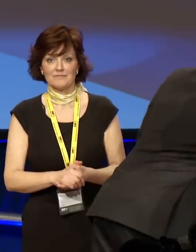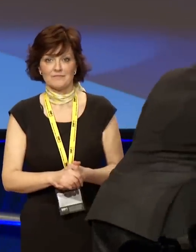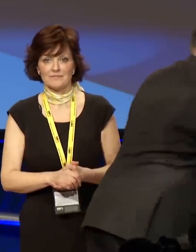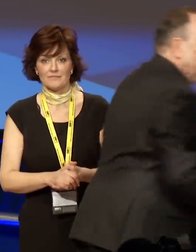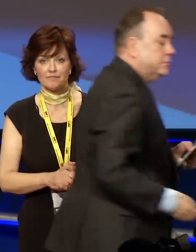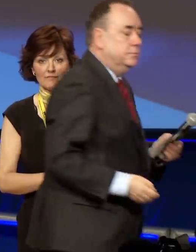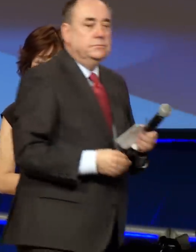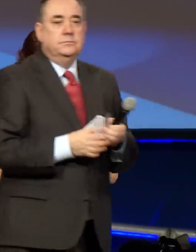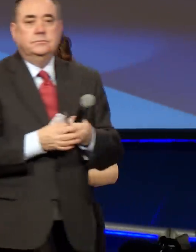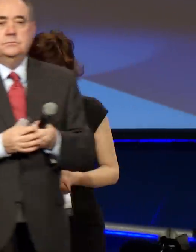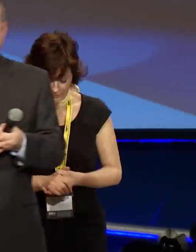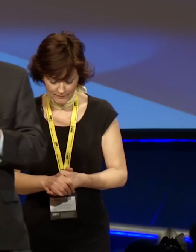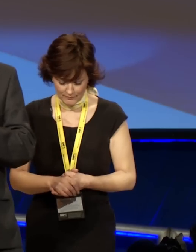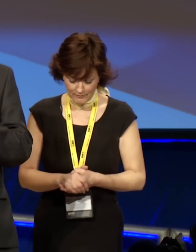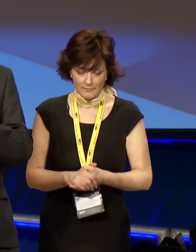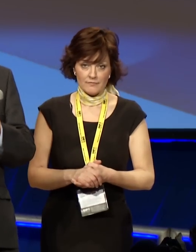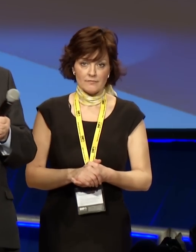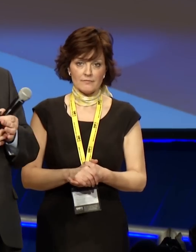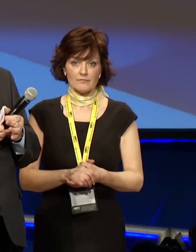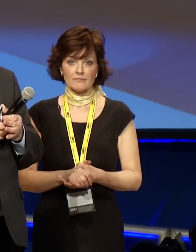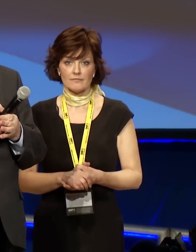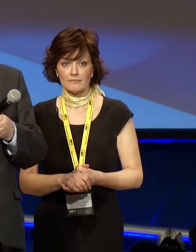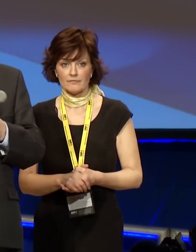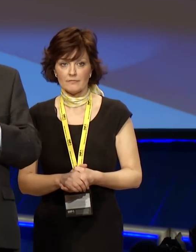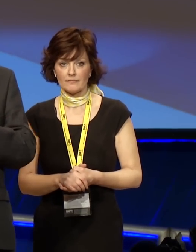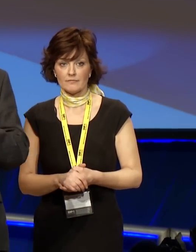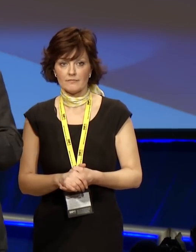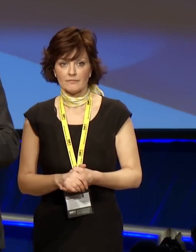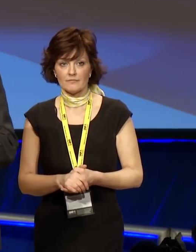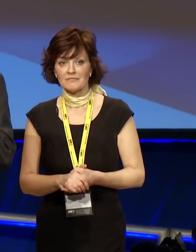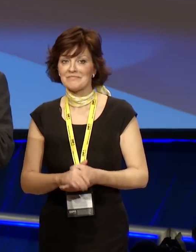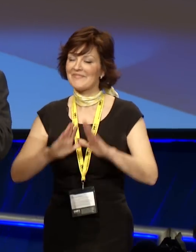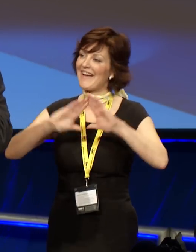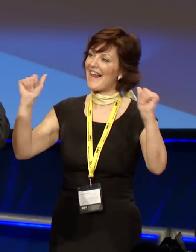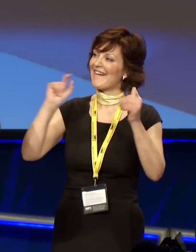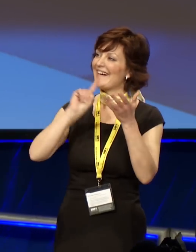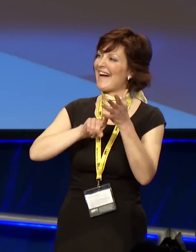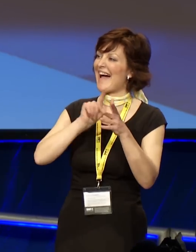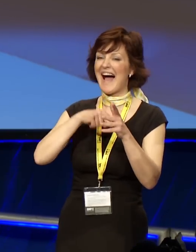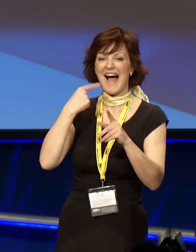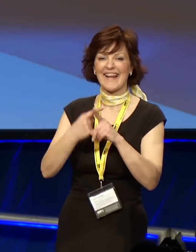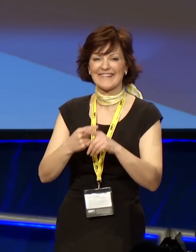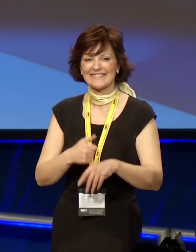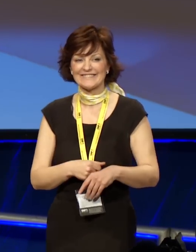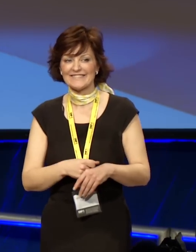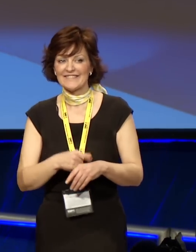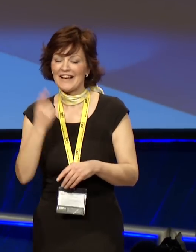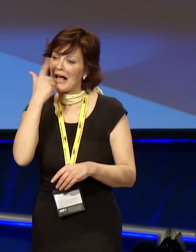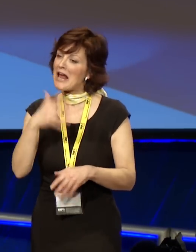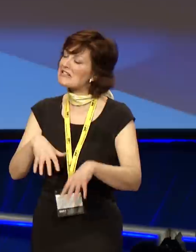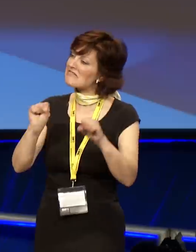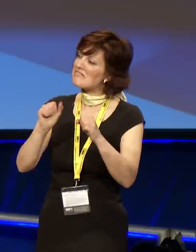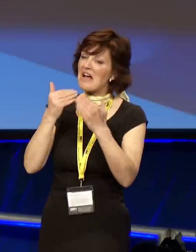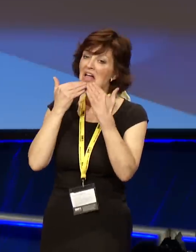No, there's a gentleman who's standing up there with a microphone. Yeah. Hello, Alec. Hi. Hello. Hi. Can I start by